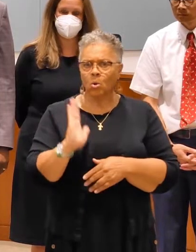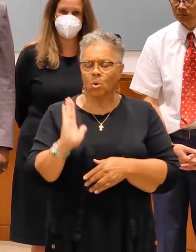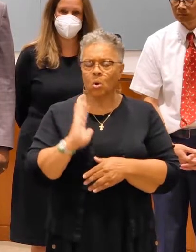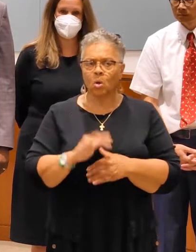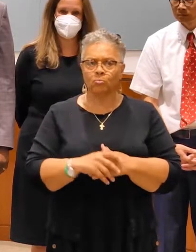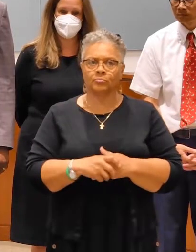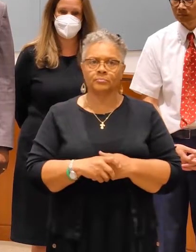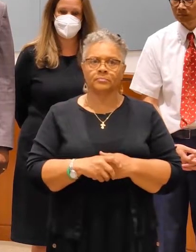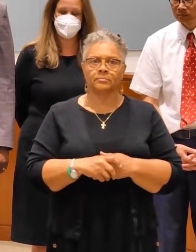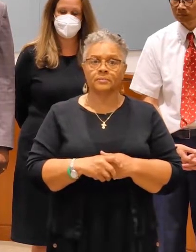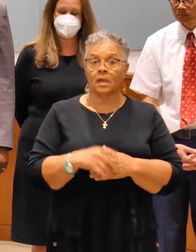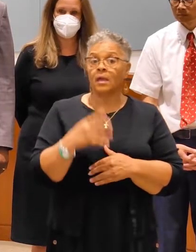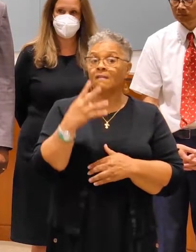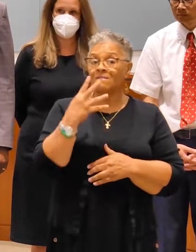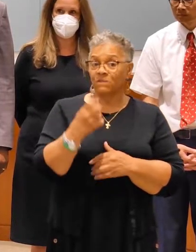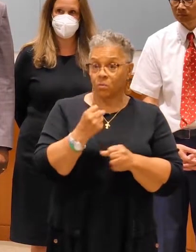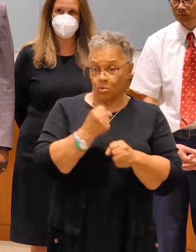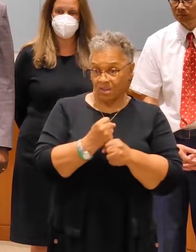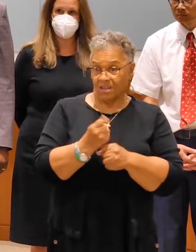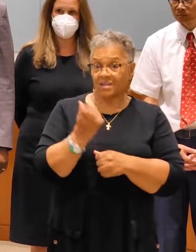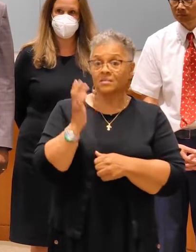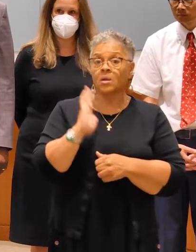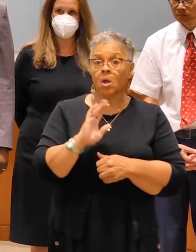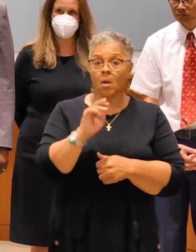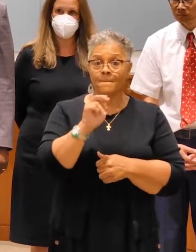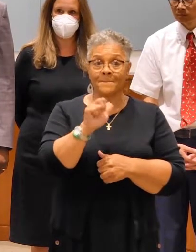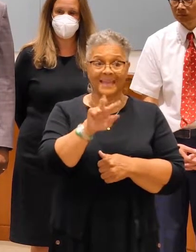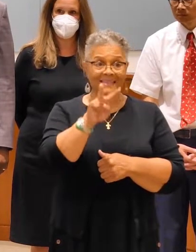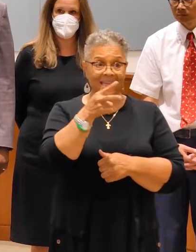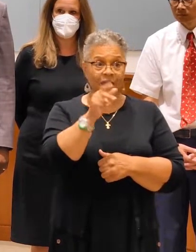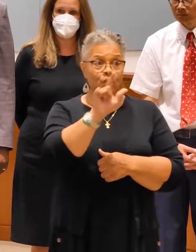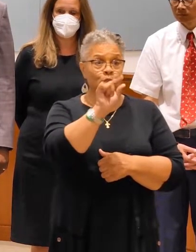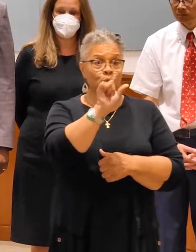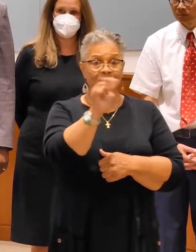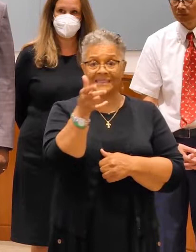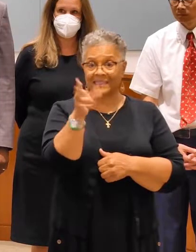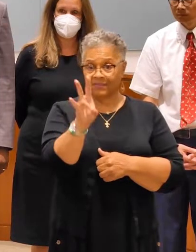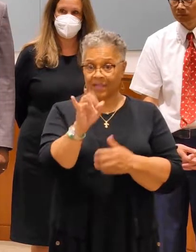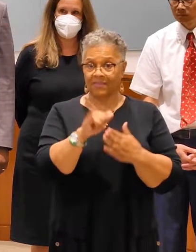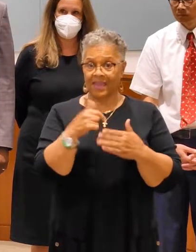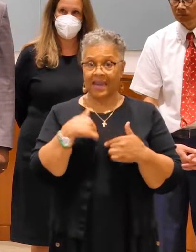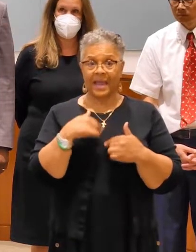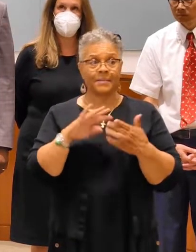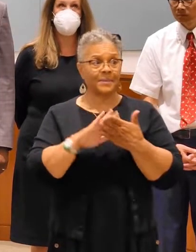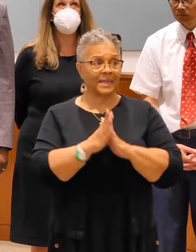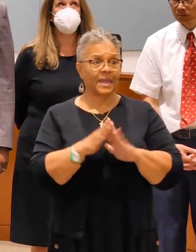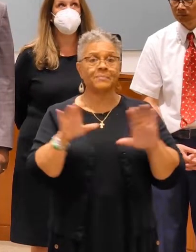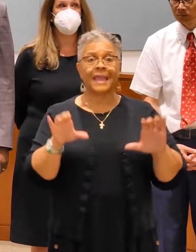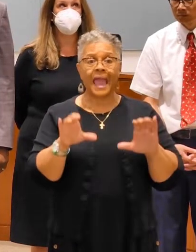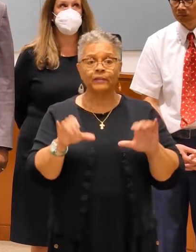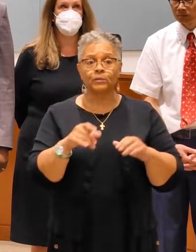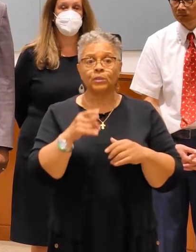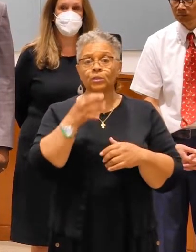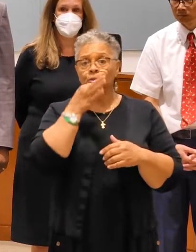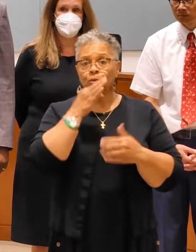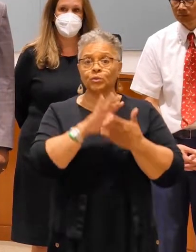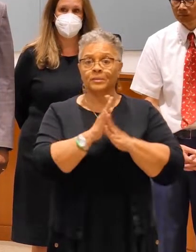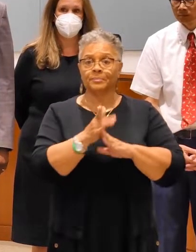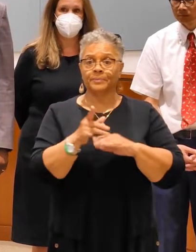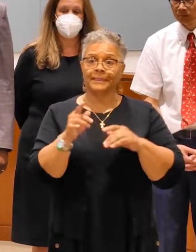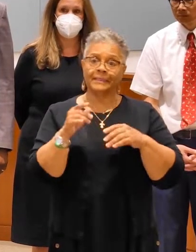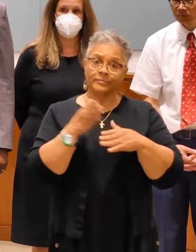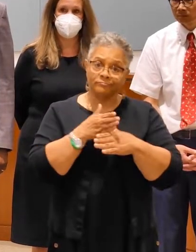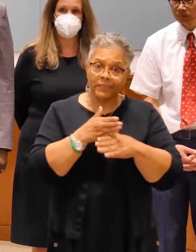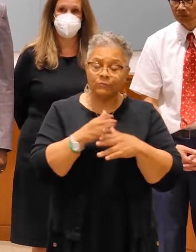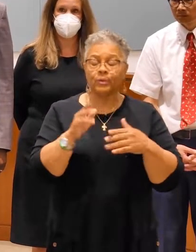it was 4 years ago, that on May 2nd, 2017, that I became the acting, soon-to-be interim, soon-to-be permanent superintendent of